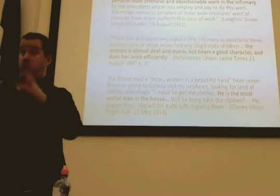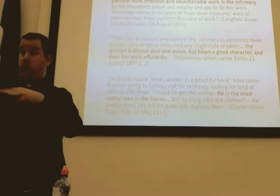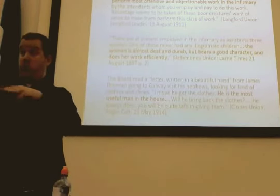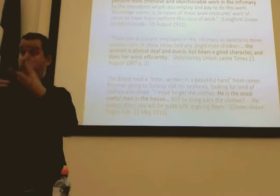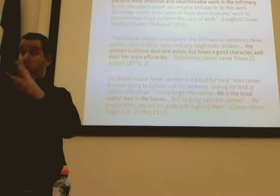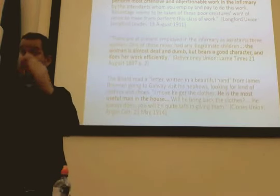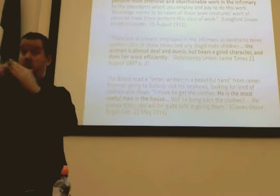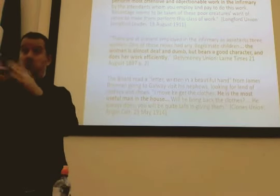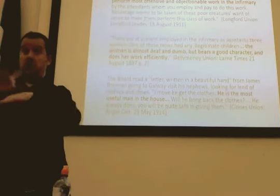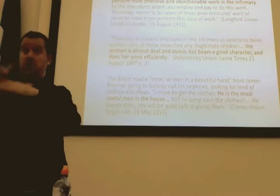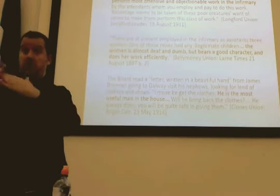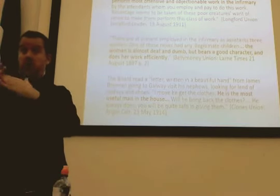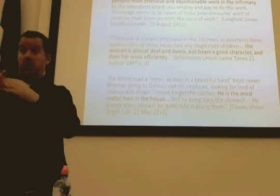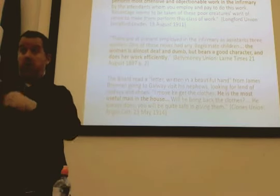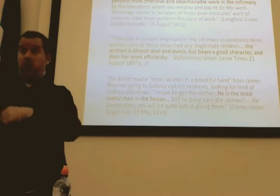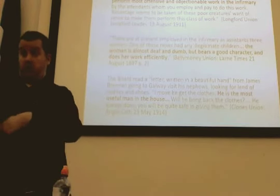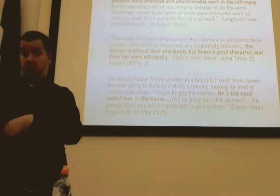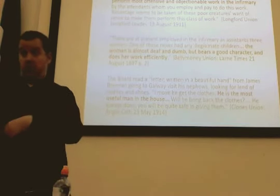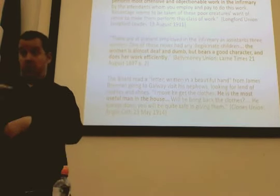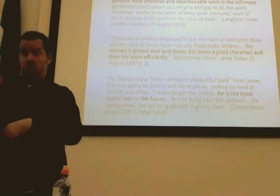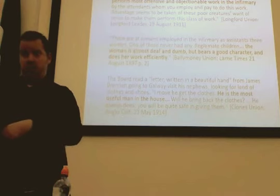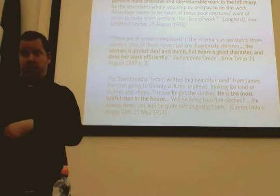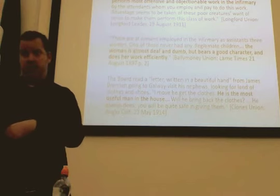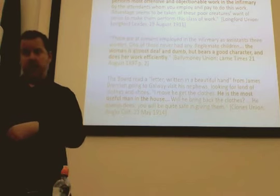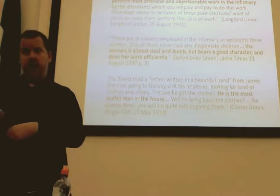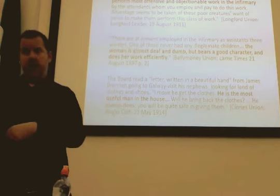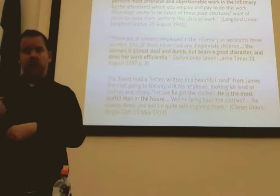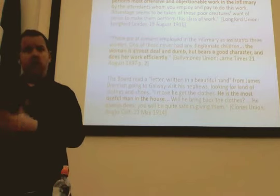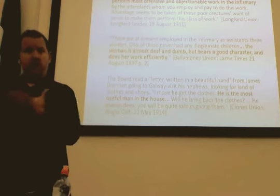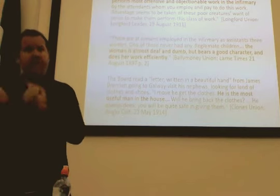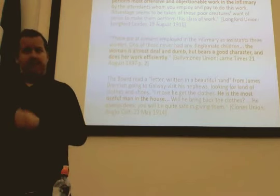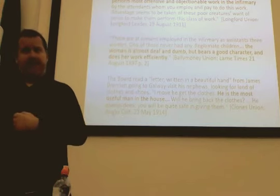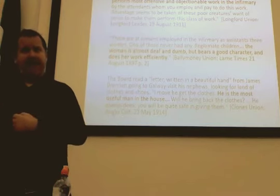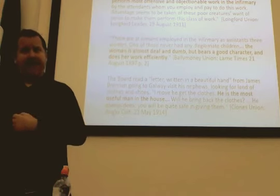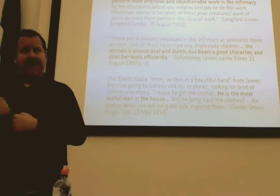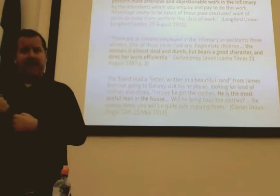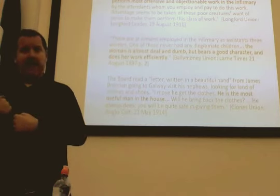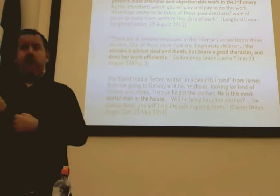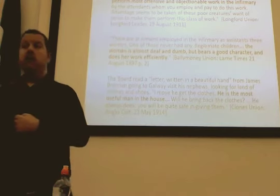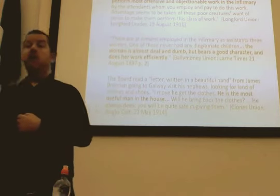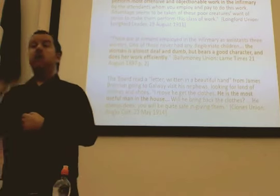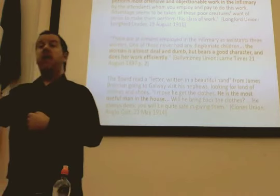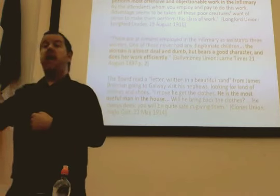Both of them were in the workhouse hospital, working with staff and getting paid. So,